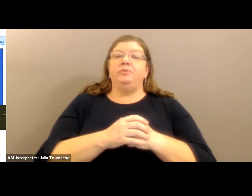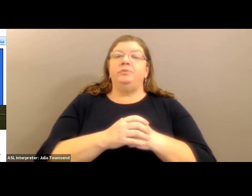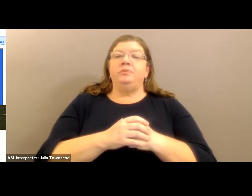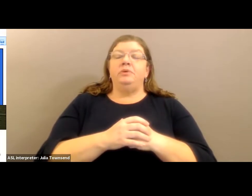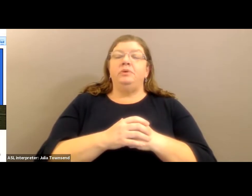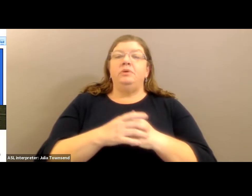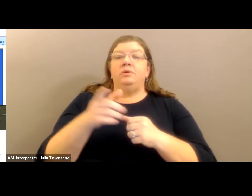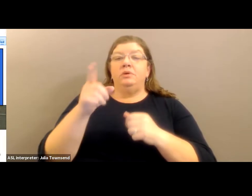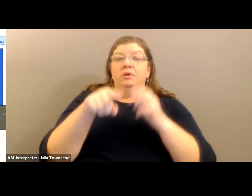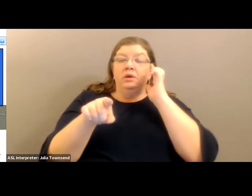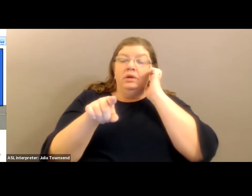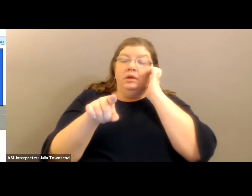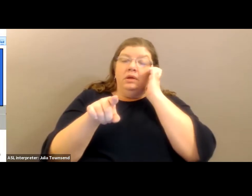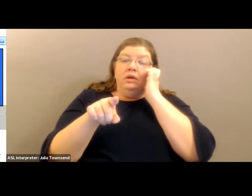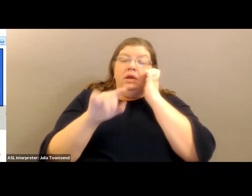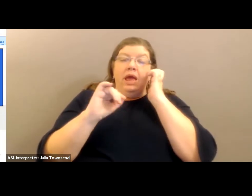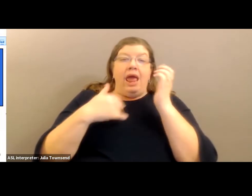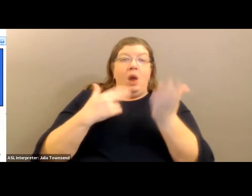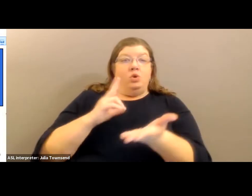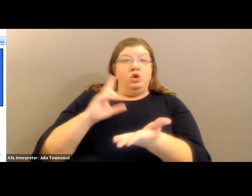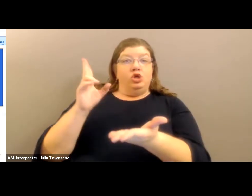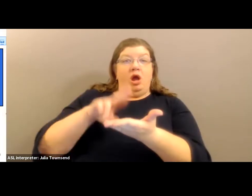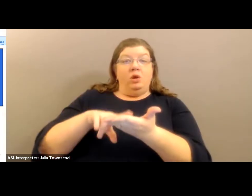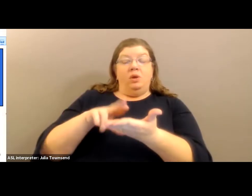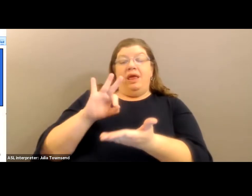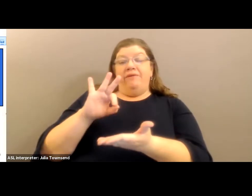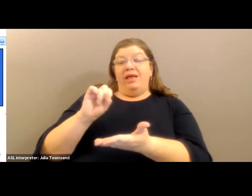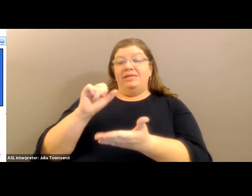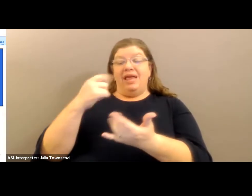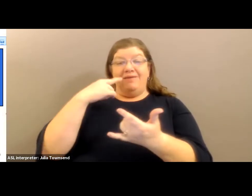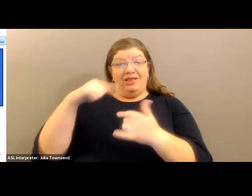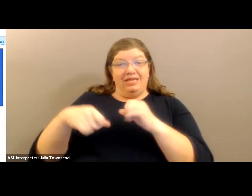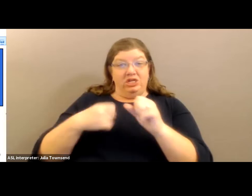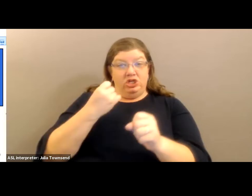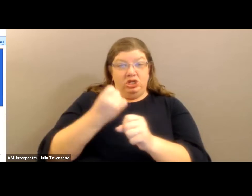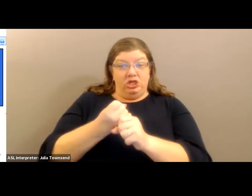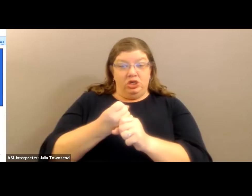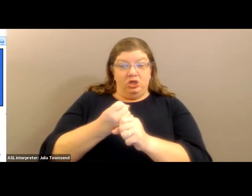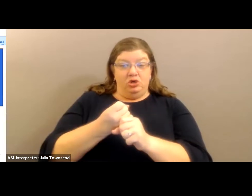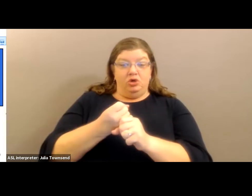So our contract with FSA for this year